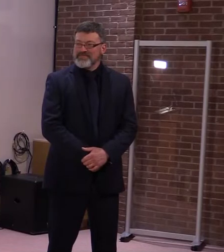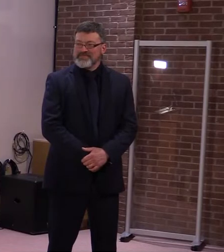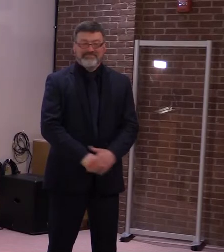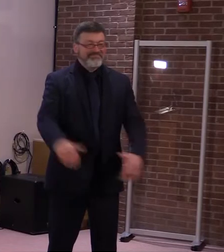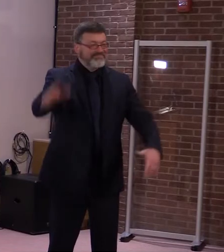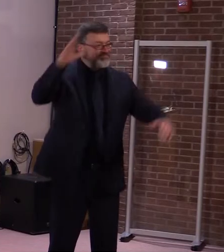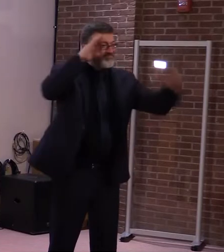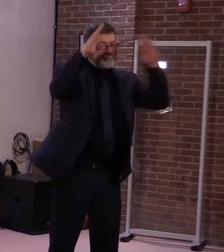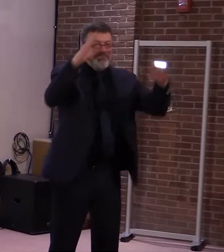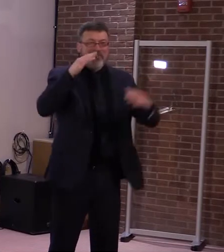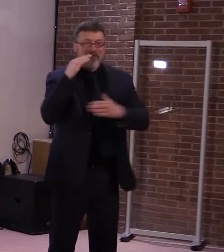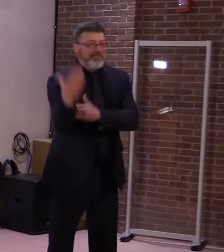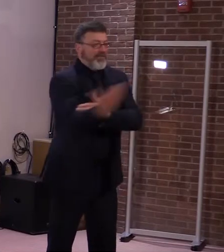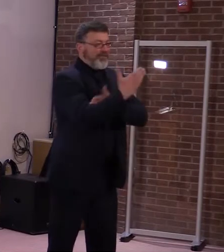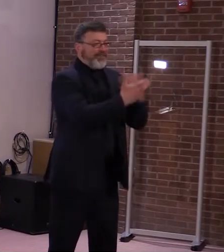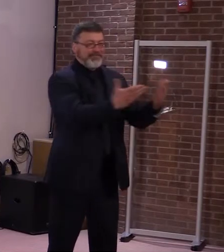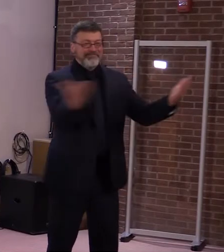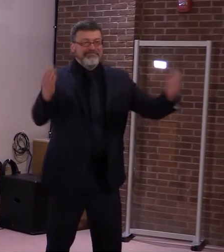Good morning, everyone.